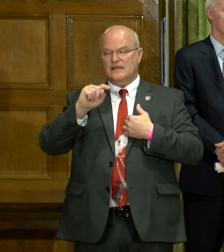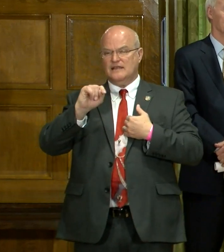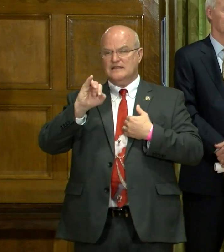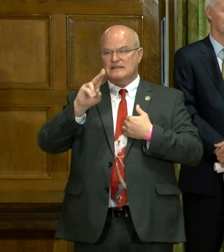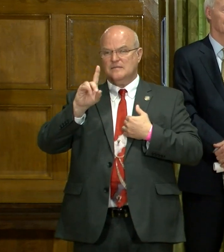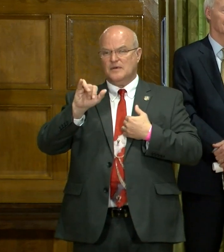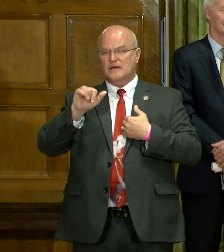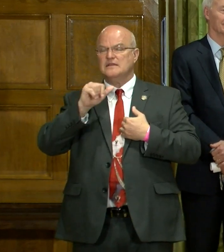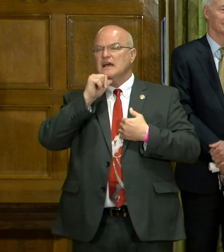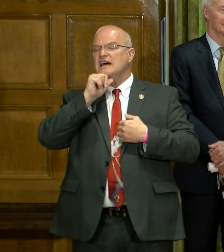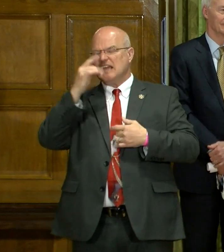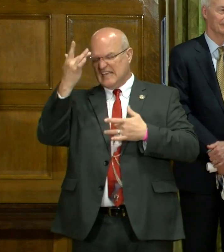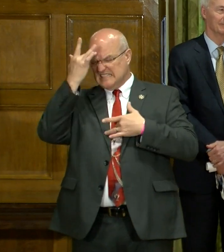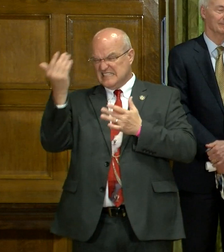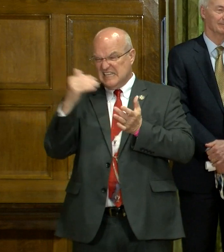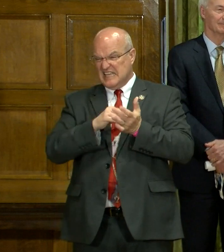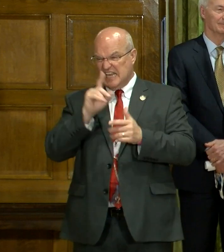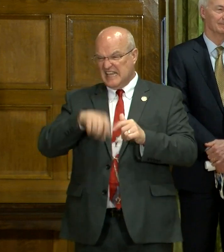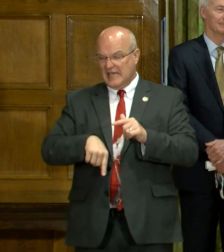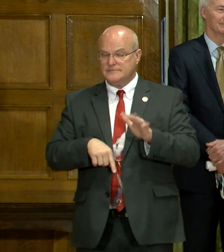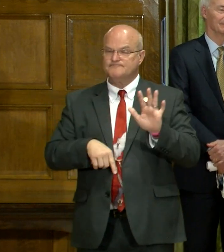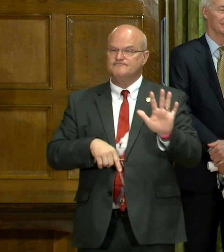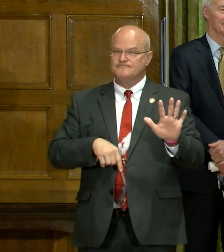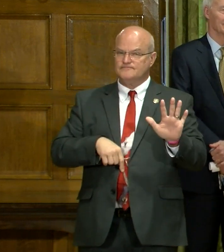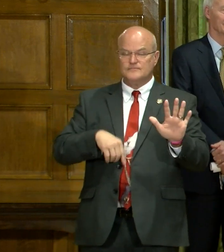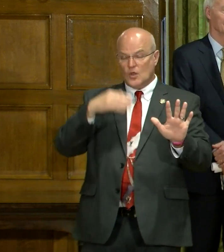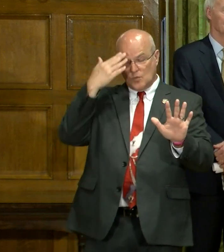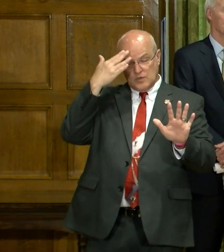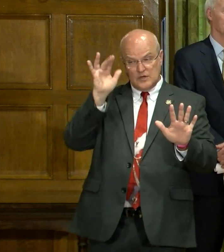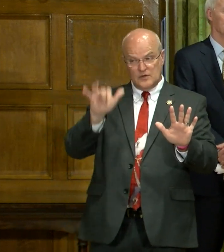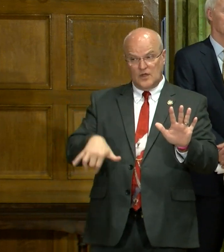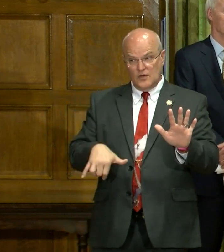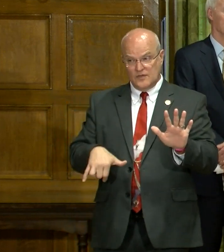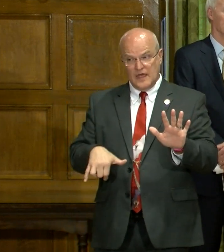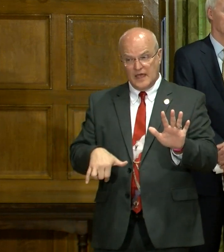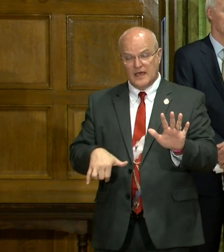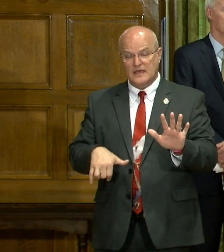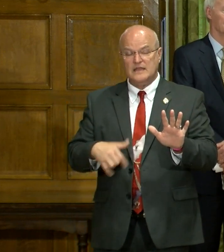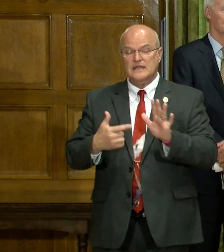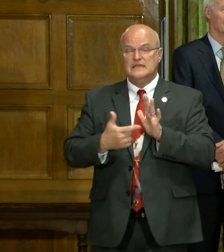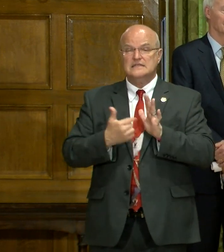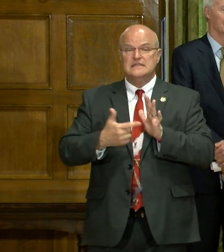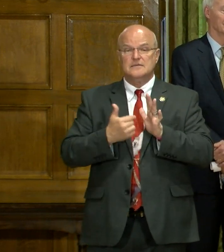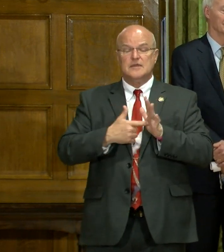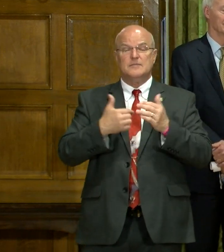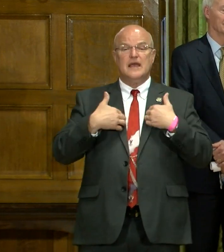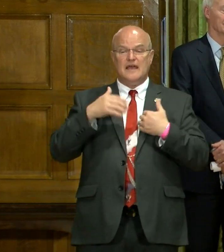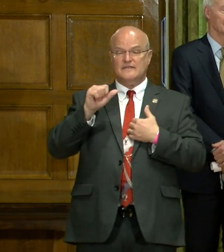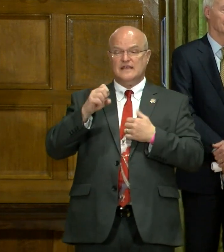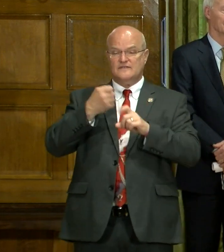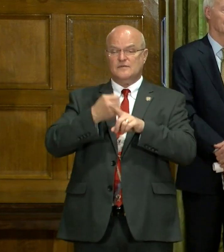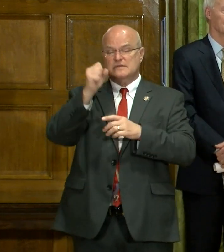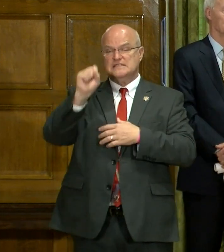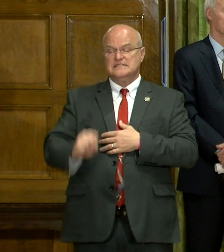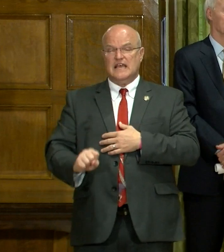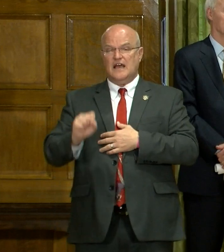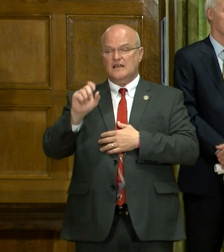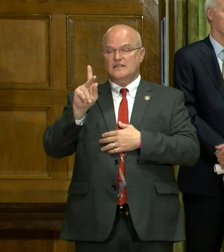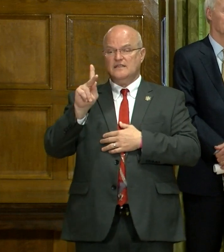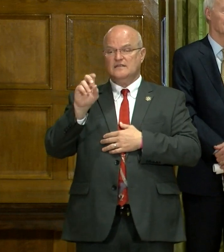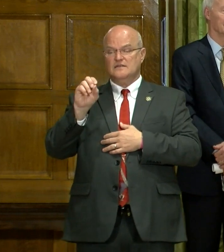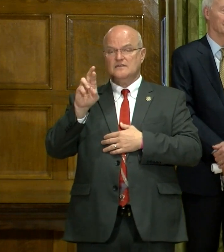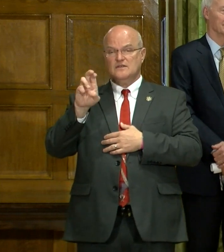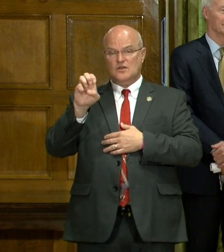can't get it again. We don't know that, and in fact, there are some cases from South Korea where people have